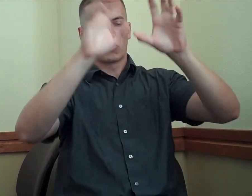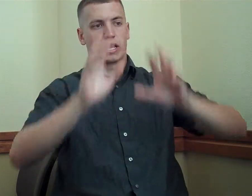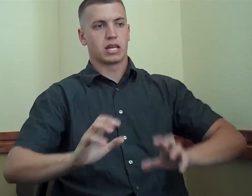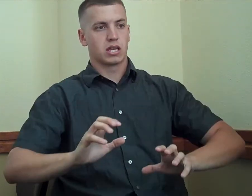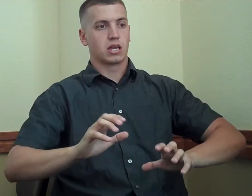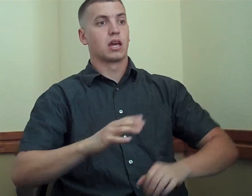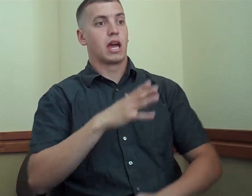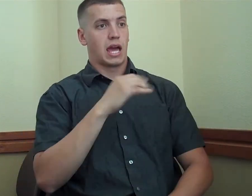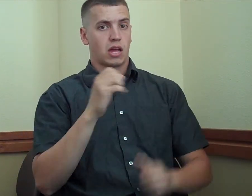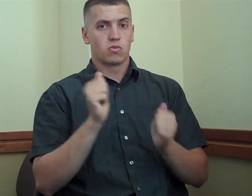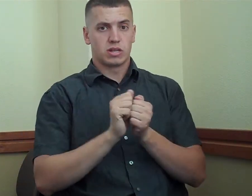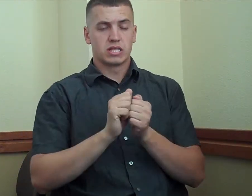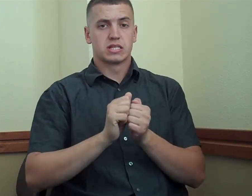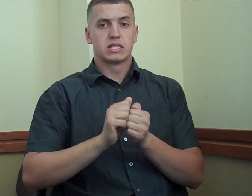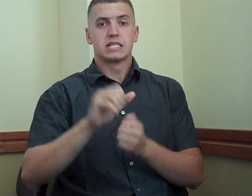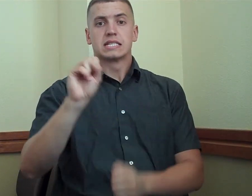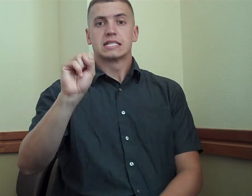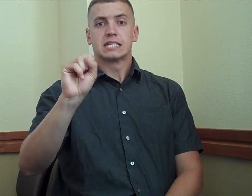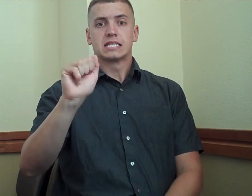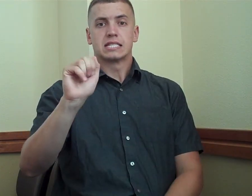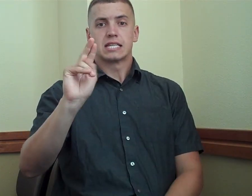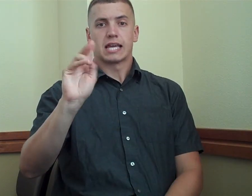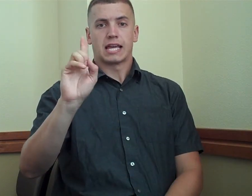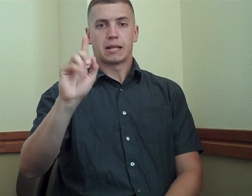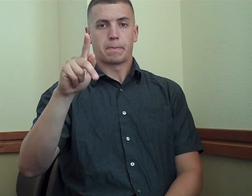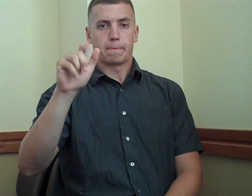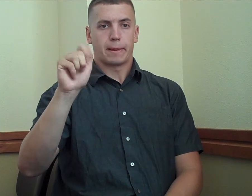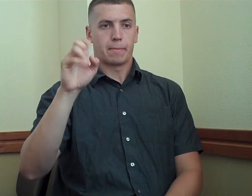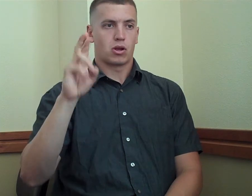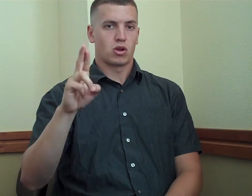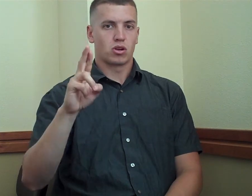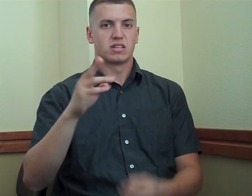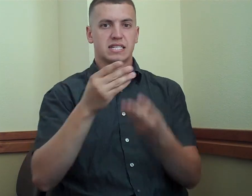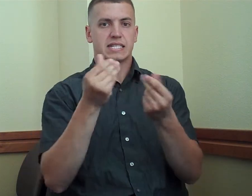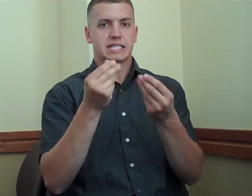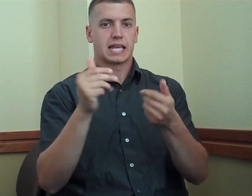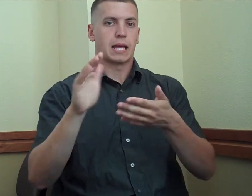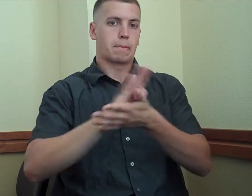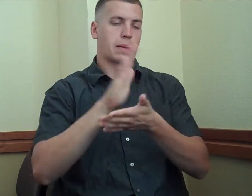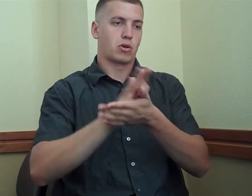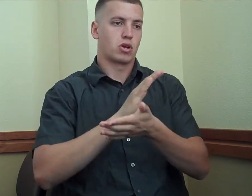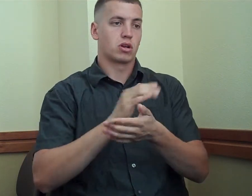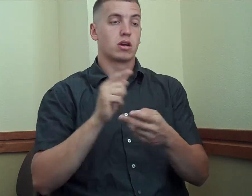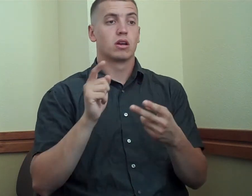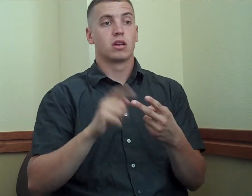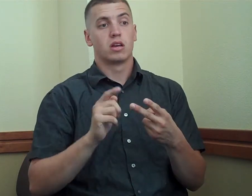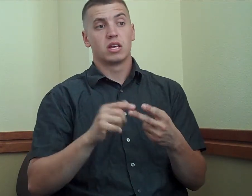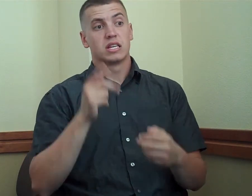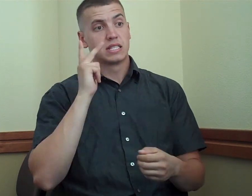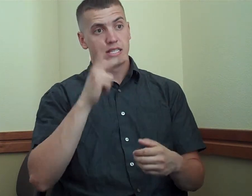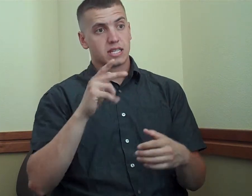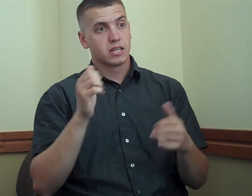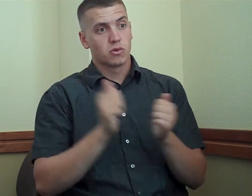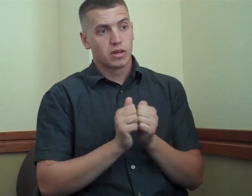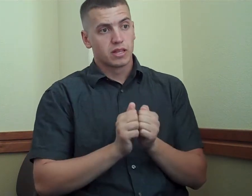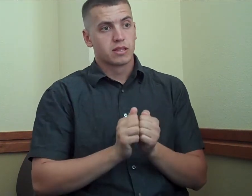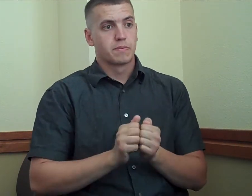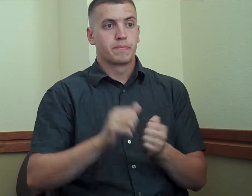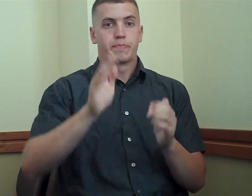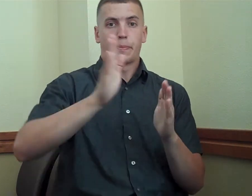between the sand and the paper. And then in paintbrushes, hairs are used because apparently they're very suitable for making paintbrushes because